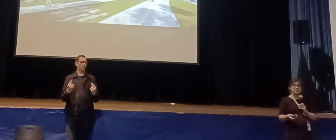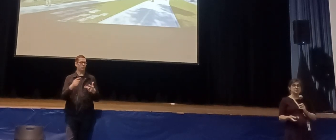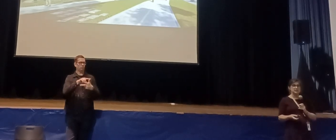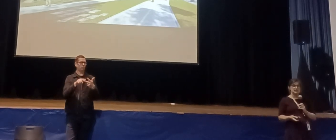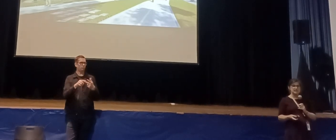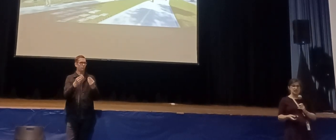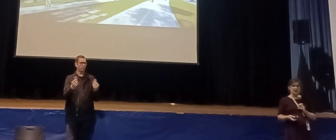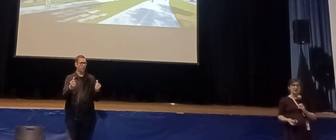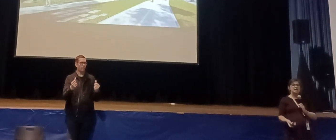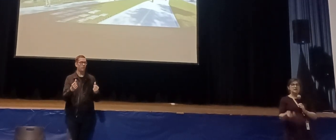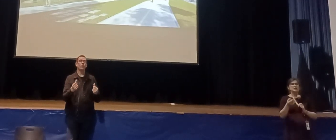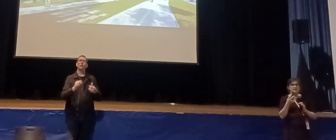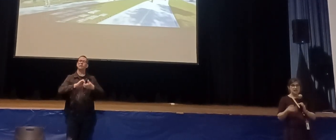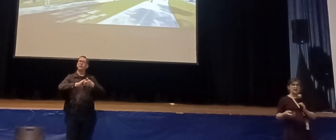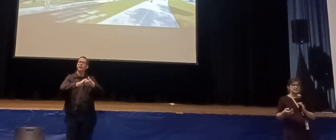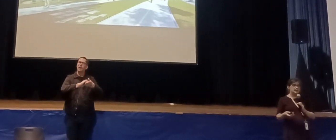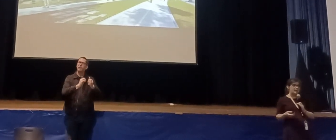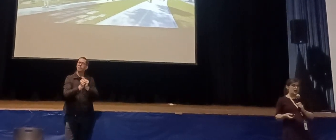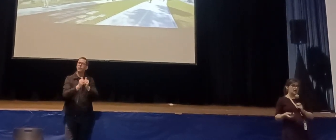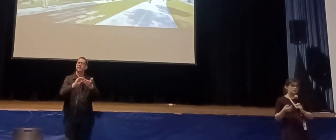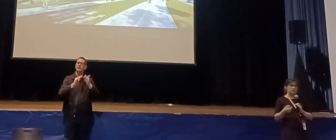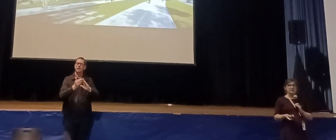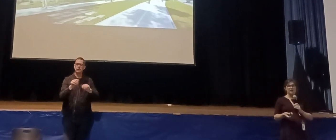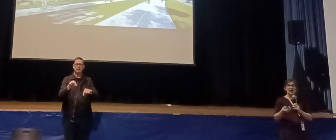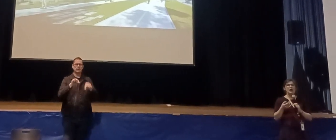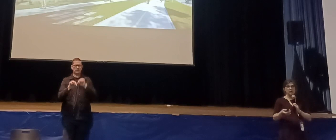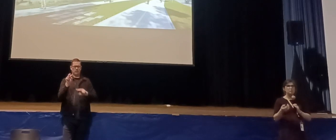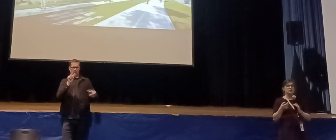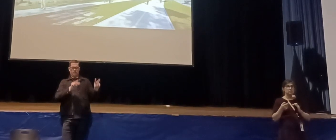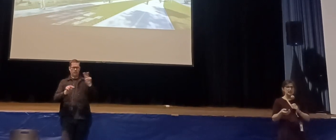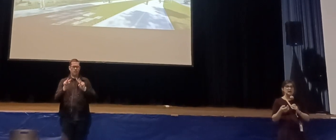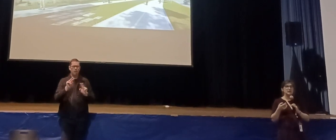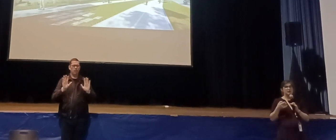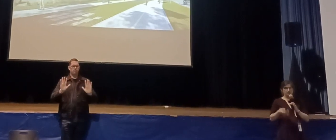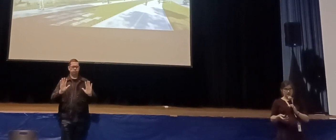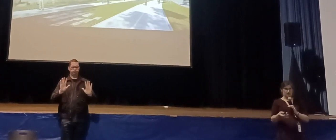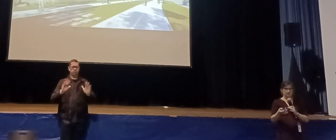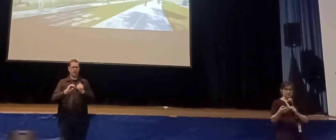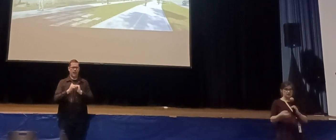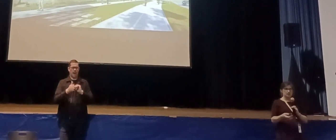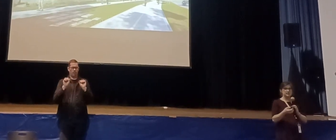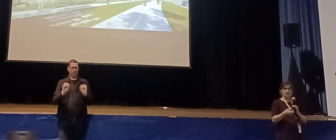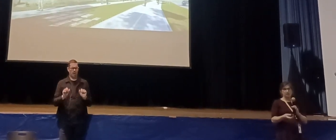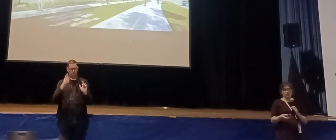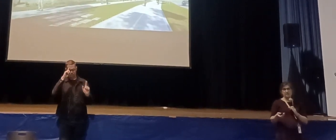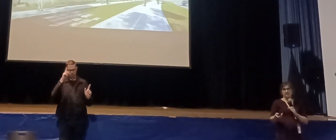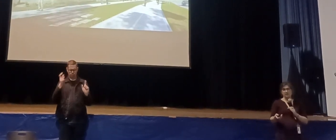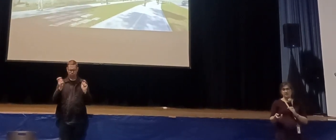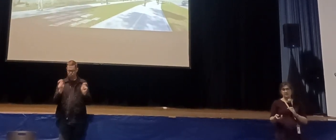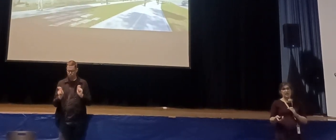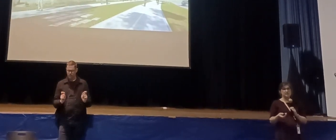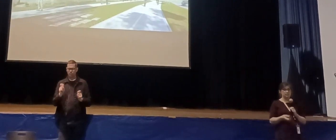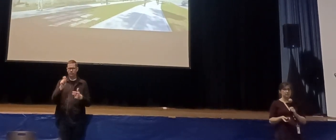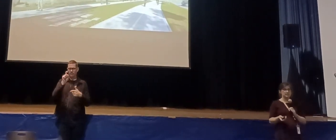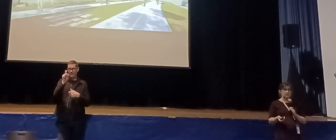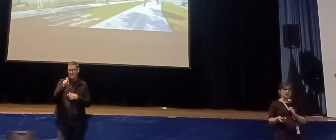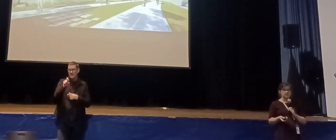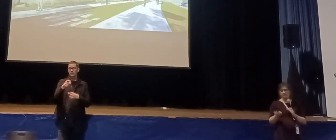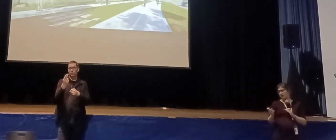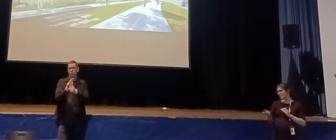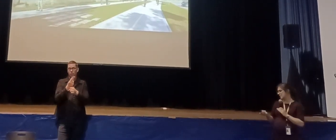collaboration with the city to take a step back and rethink how can we think the needs and uses on this site to